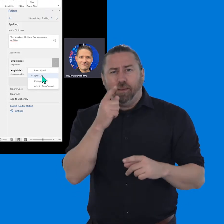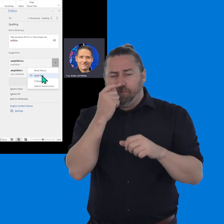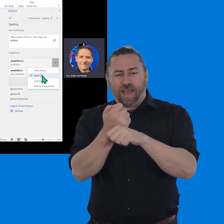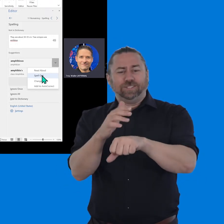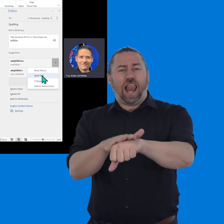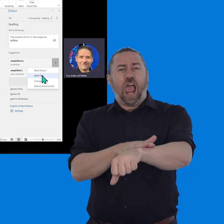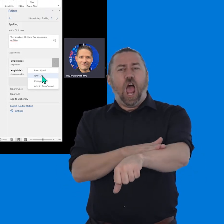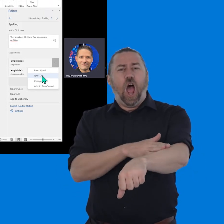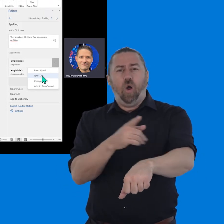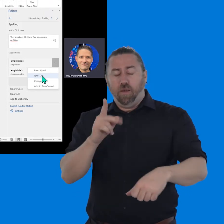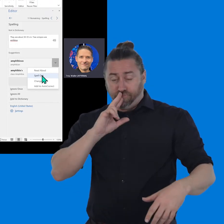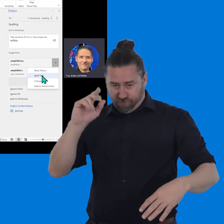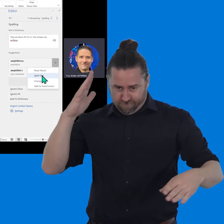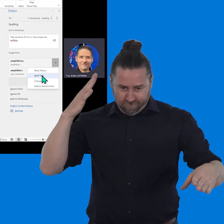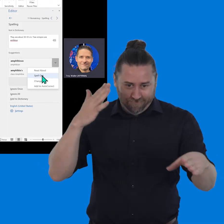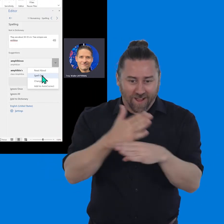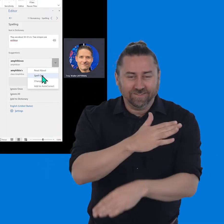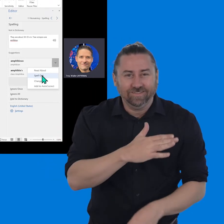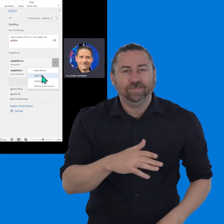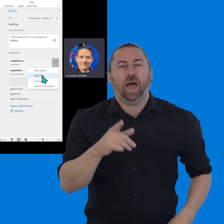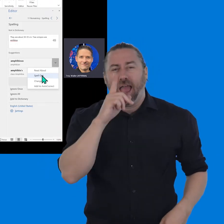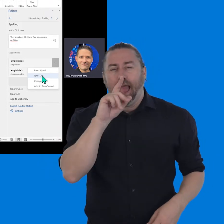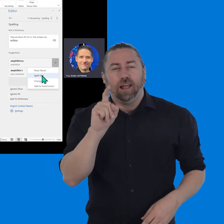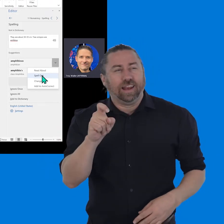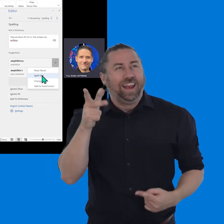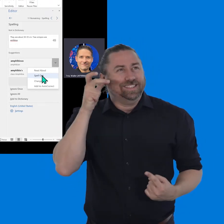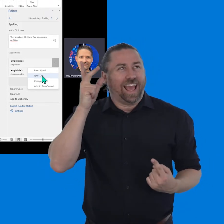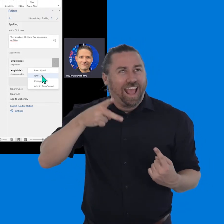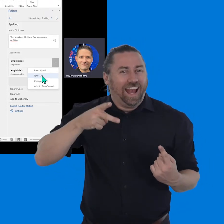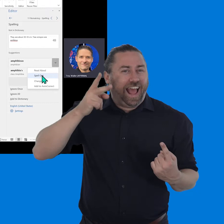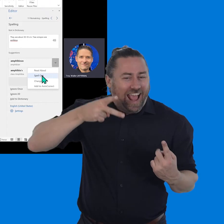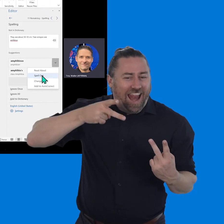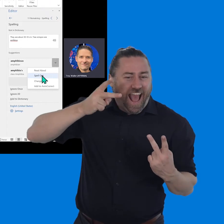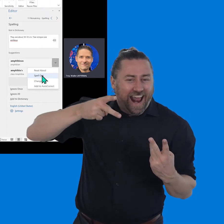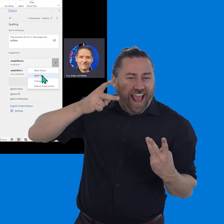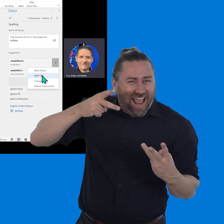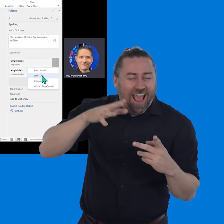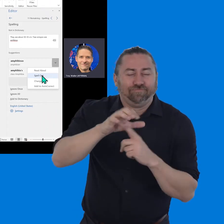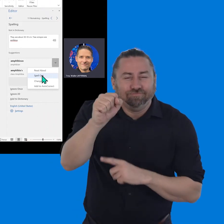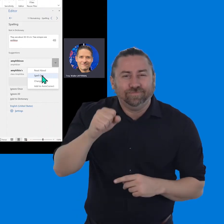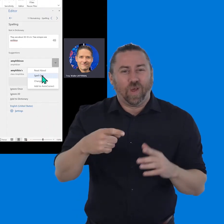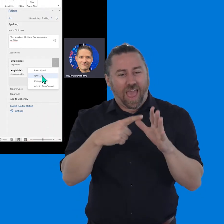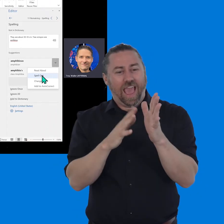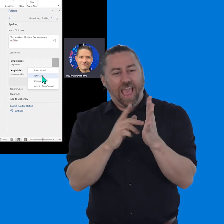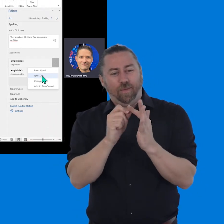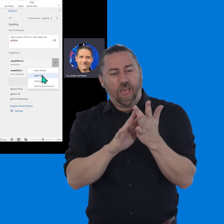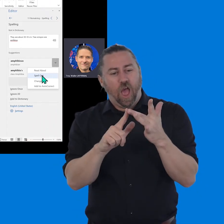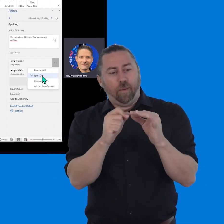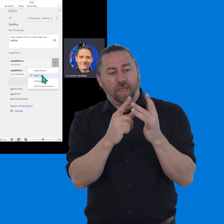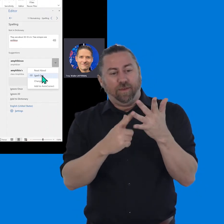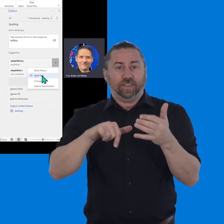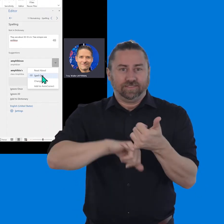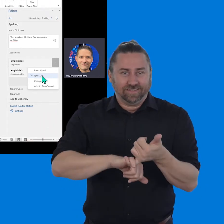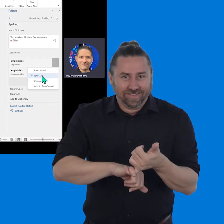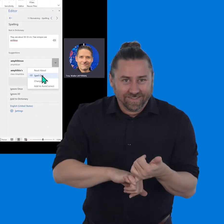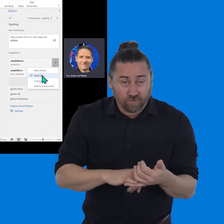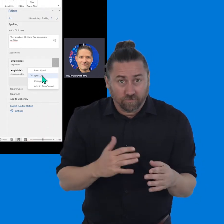Amphibious. All right, now people have asked me, can you slow it down? Not that I know of, but you can play it over and over and over if you need to.